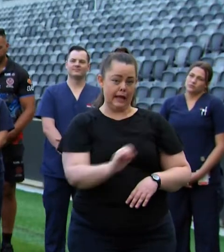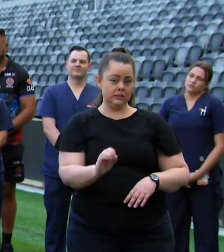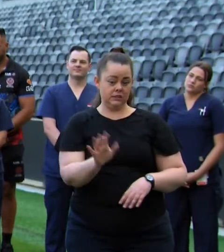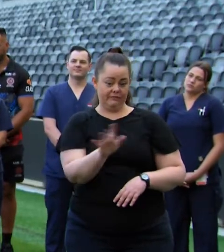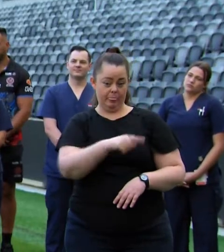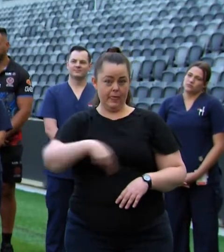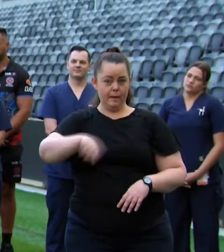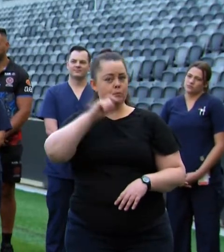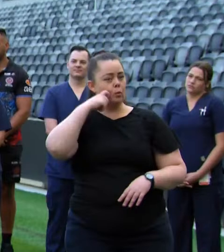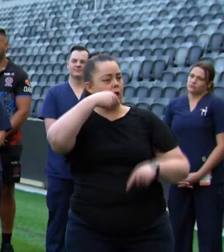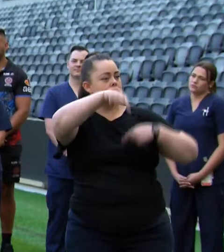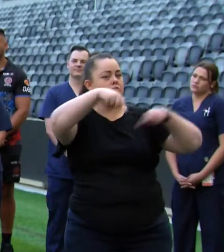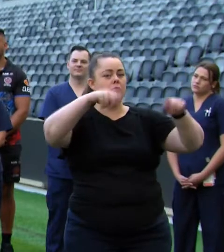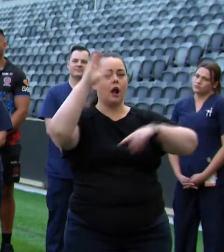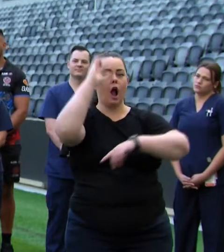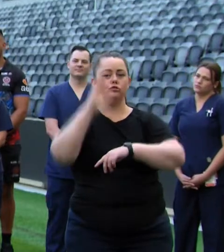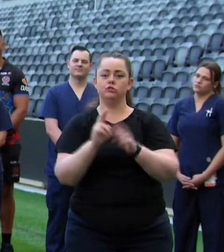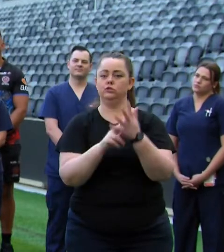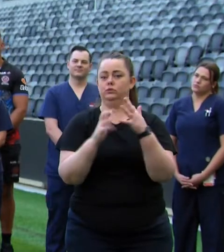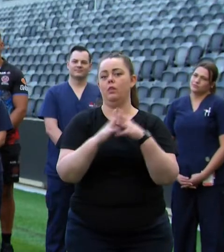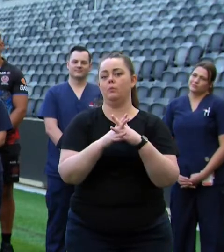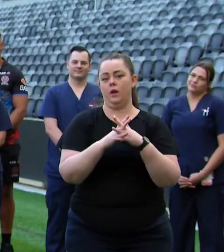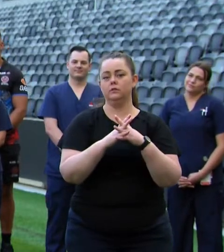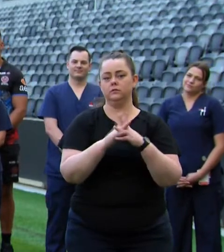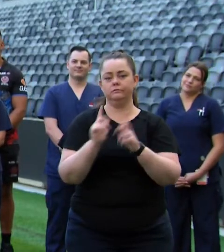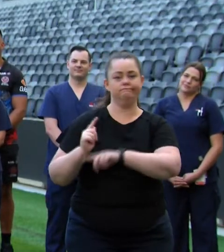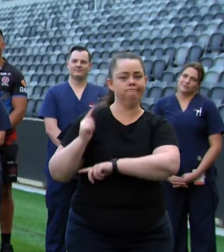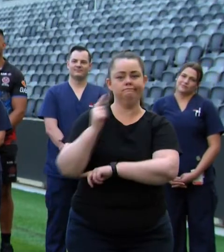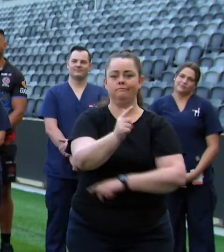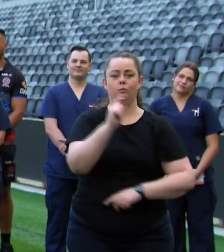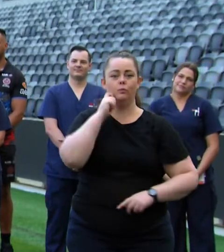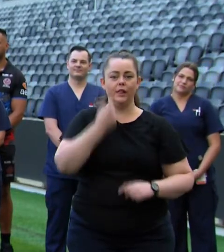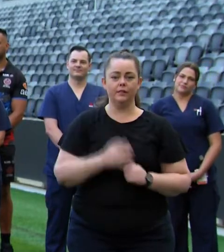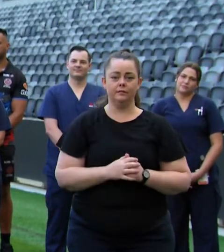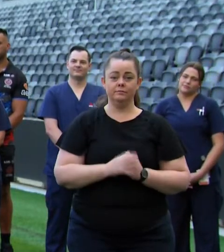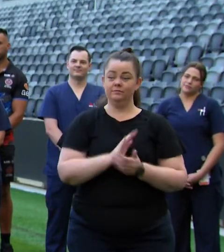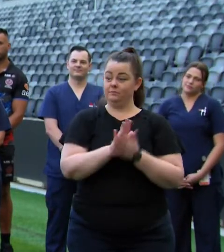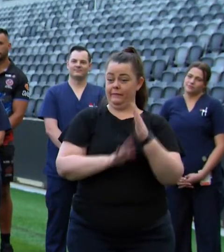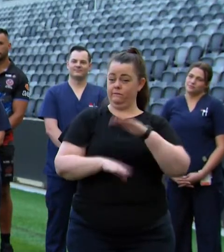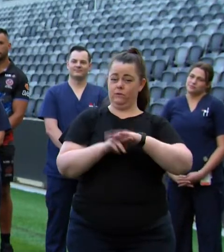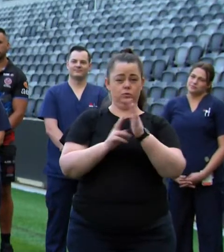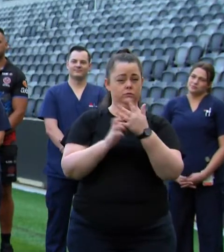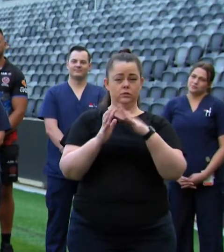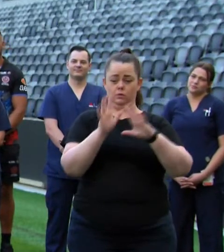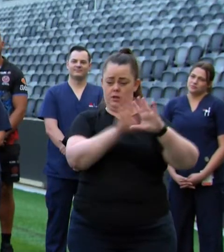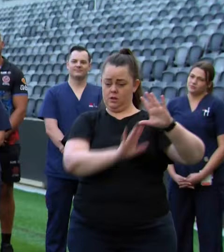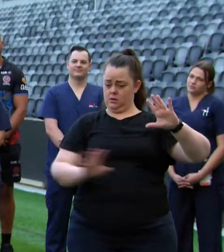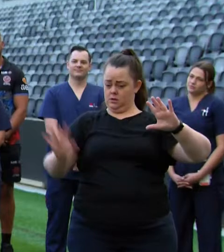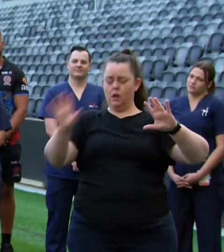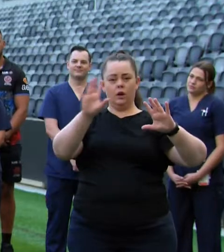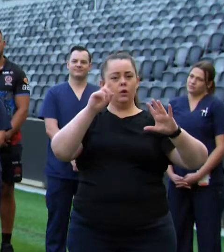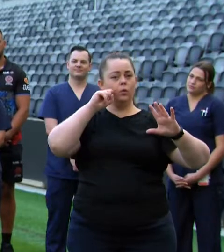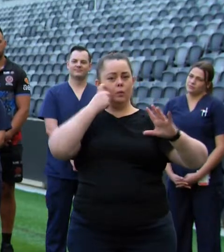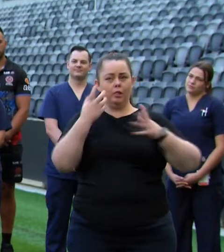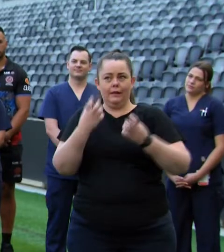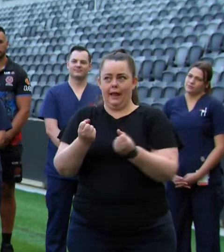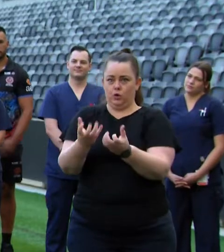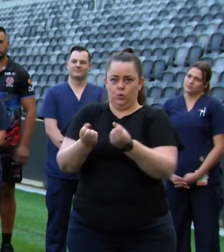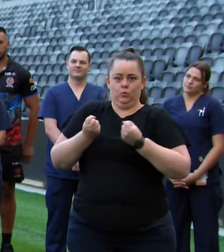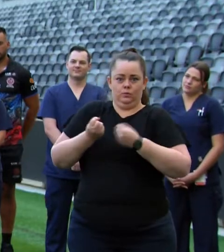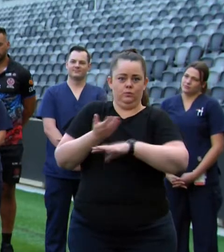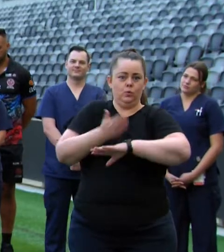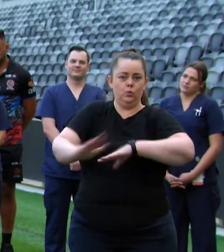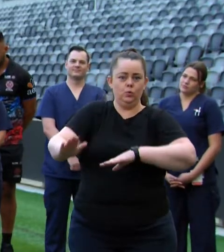to work in our regions. So every part of the state is going to have excited and well-trained new